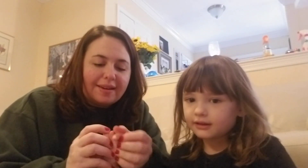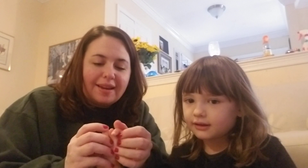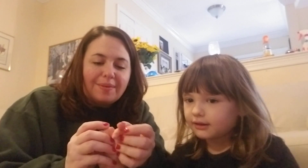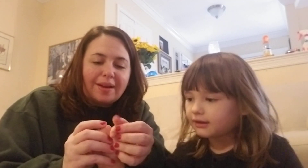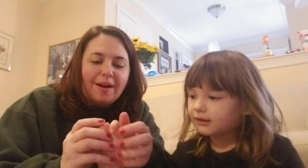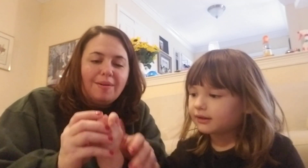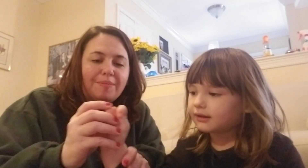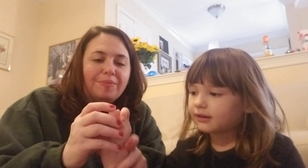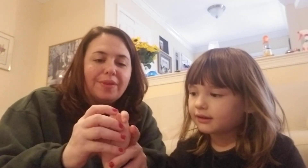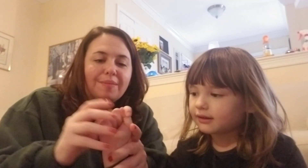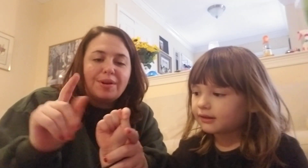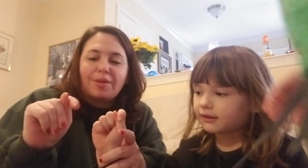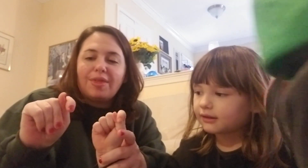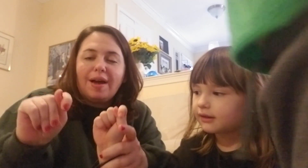Right here. There we go. Put your thumb.